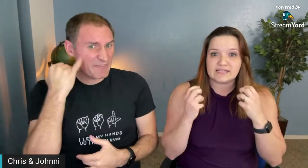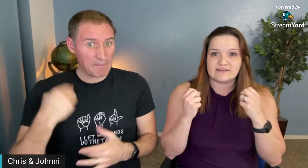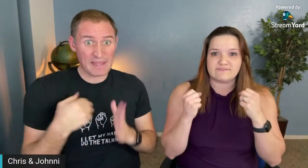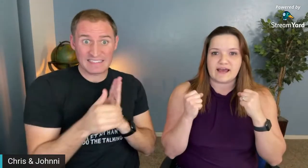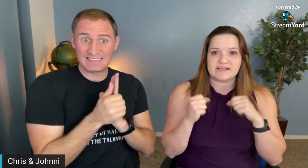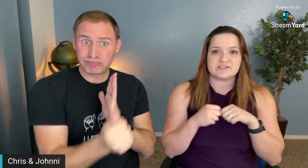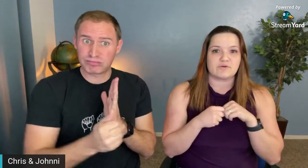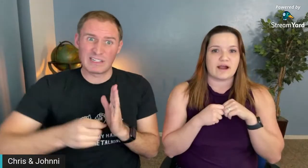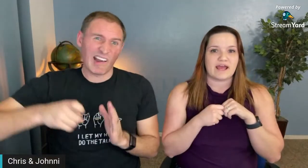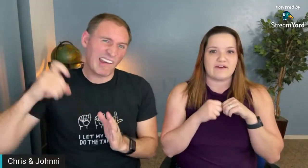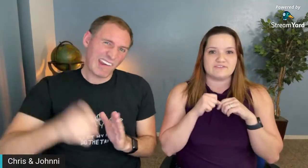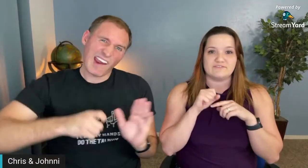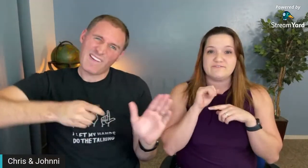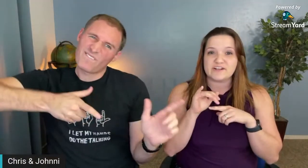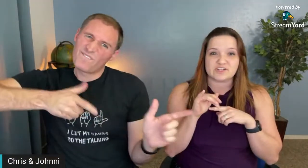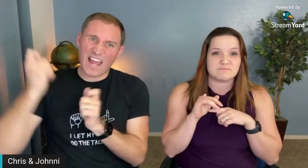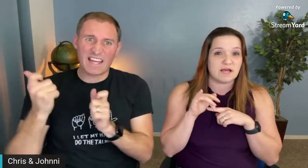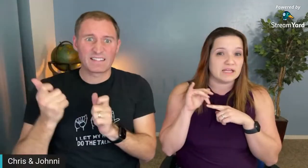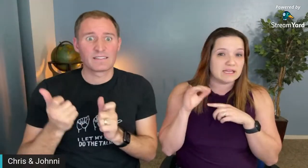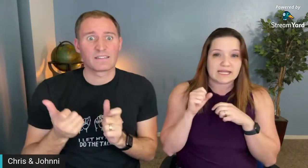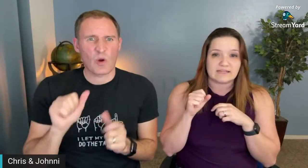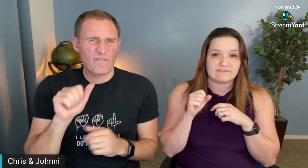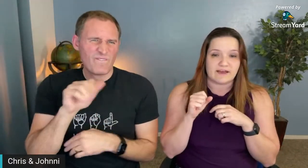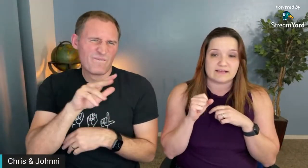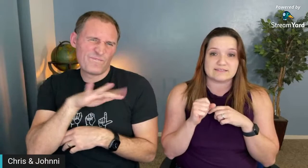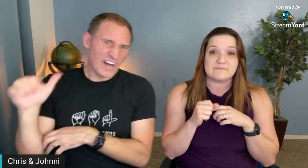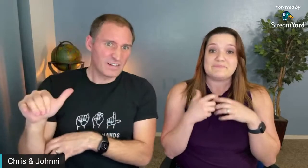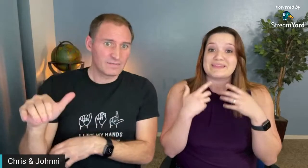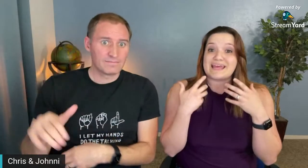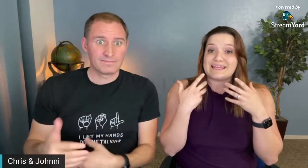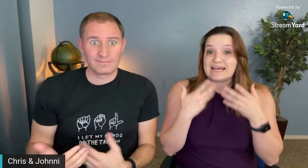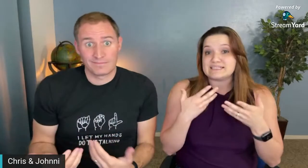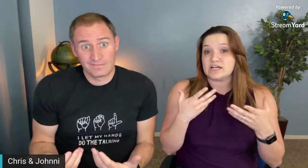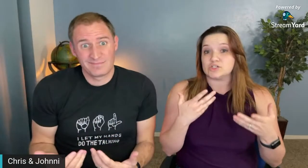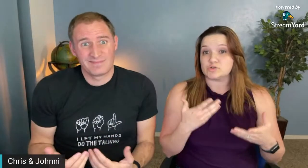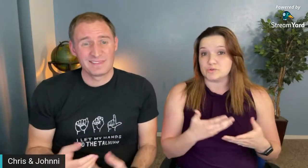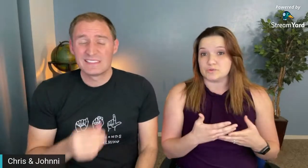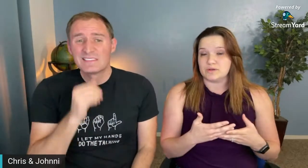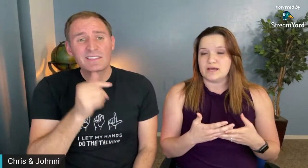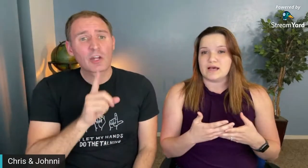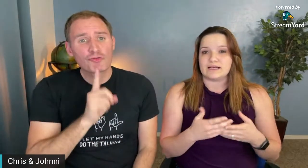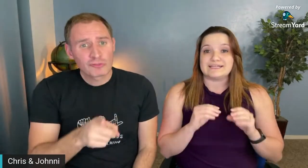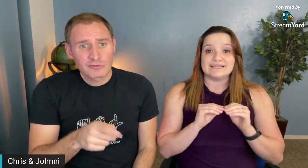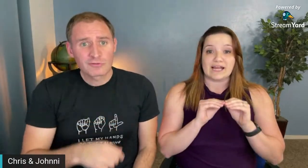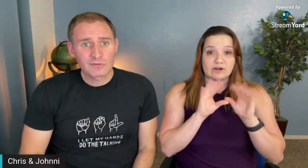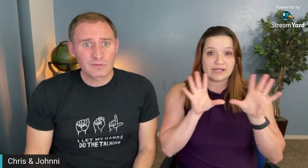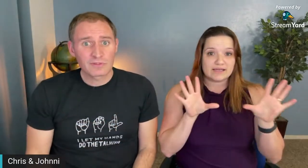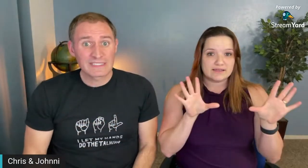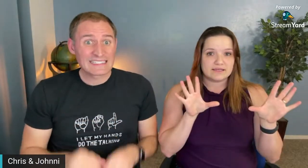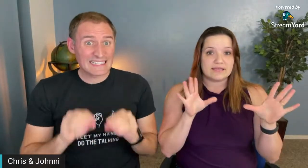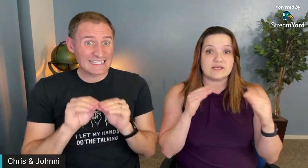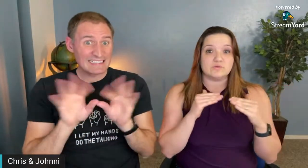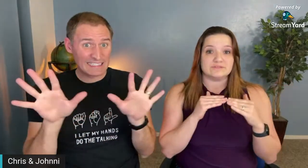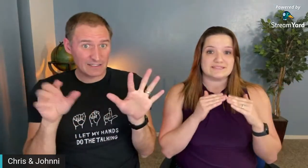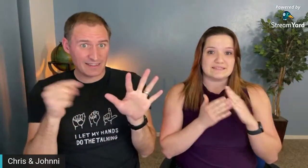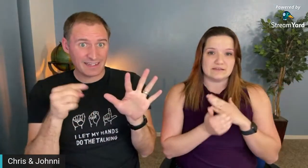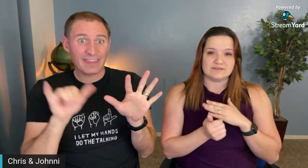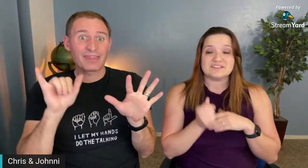lightning fast, or I have to finger spell lightning fast. That's not true. Clarity equals skill.